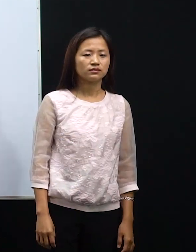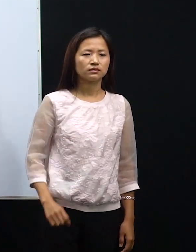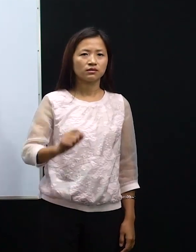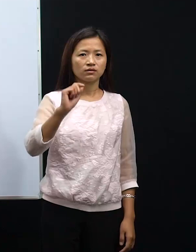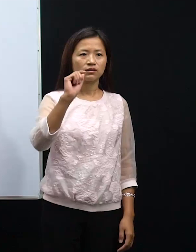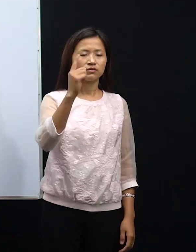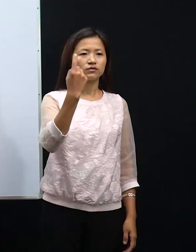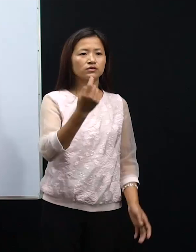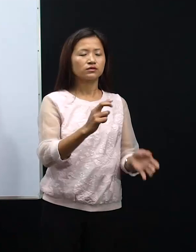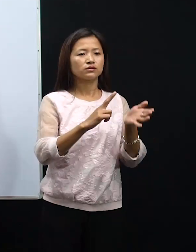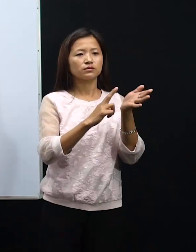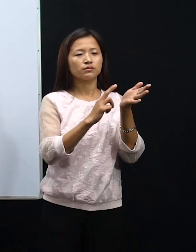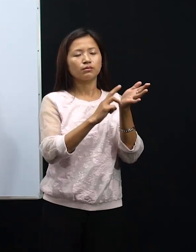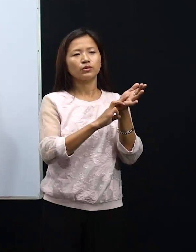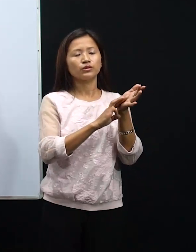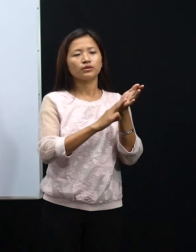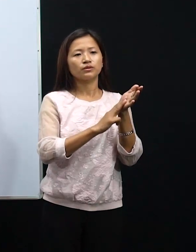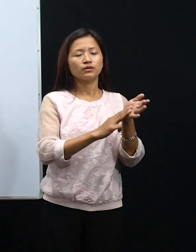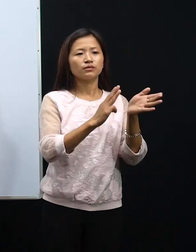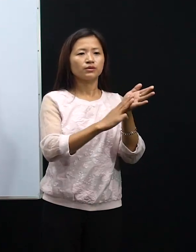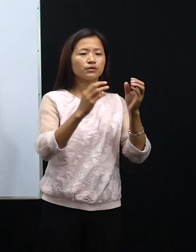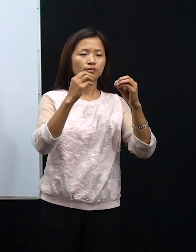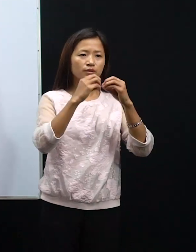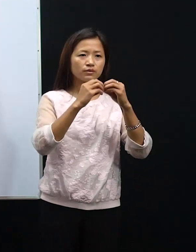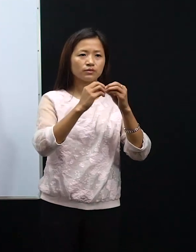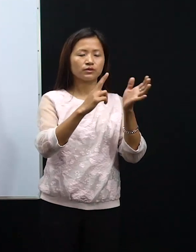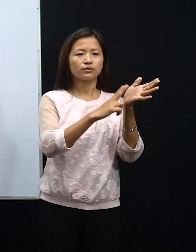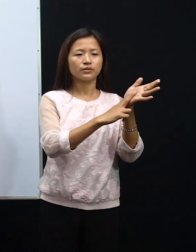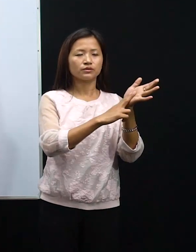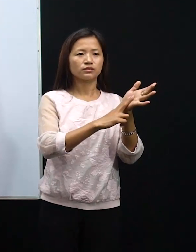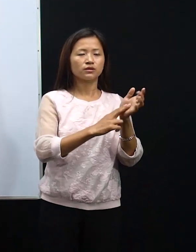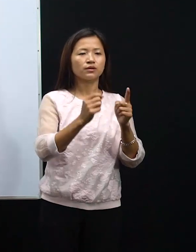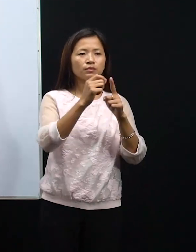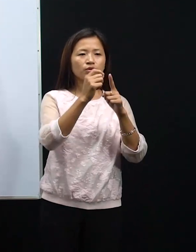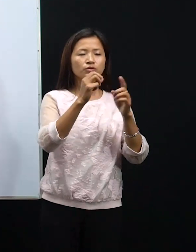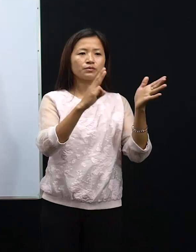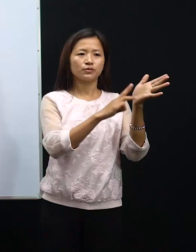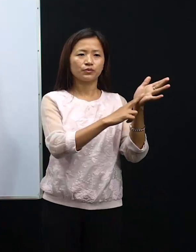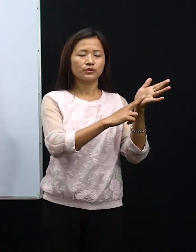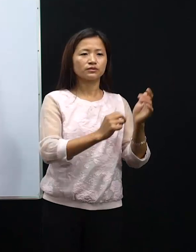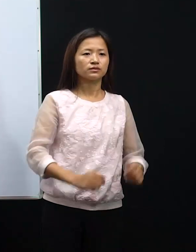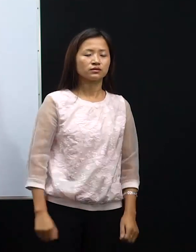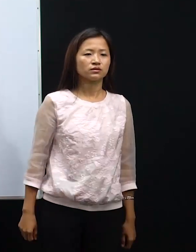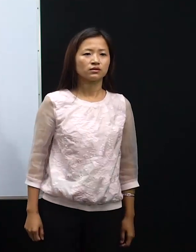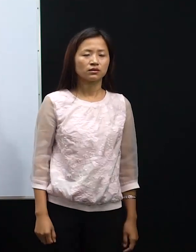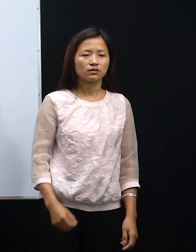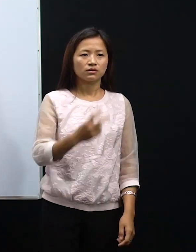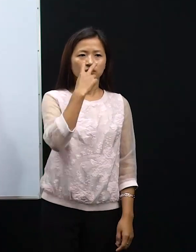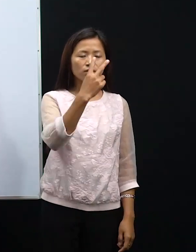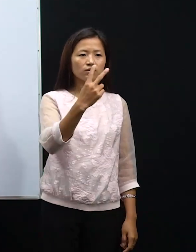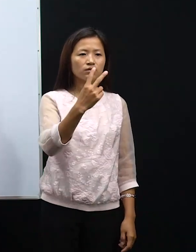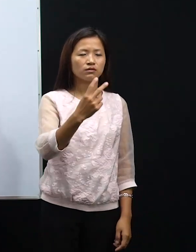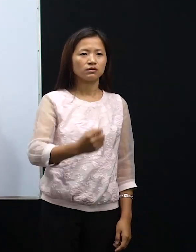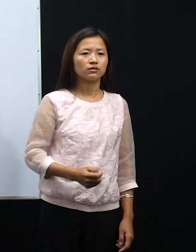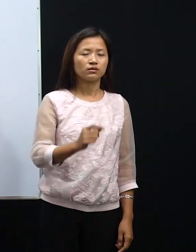First is monomials, binomials, trinomials, and polynomials. Okay, so let's look